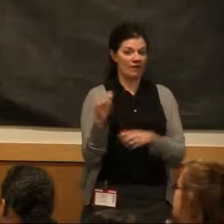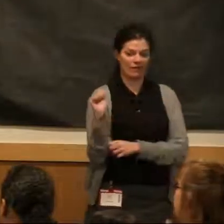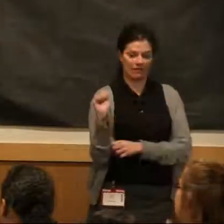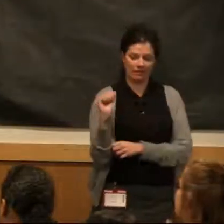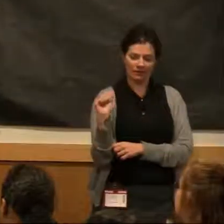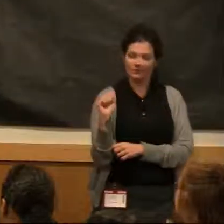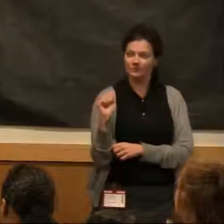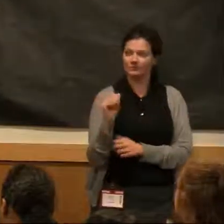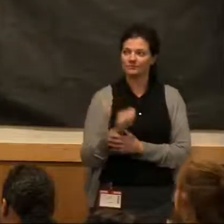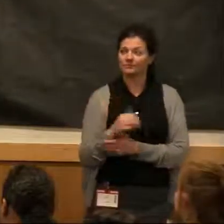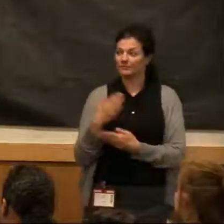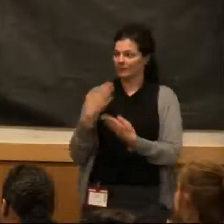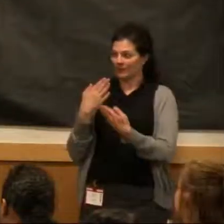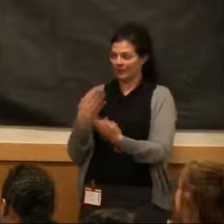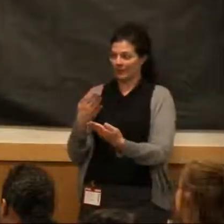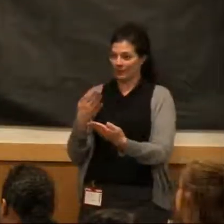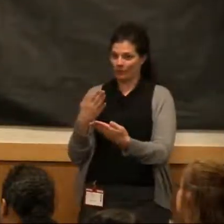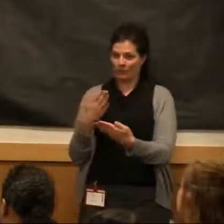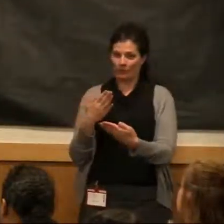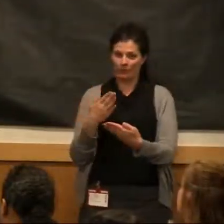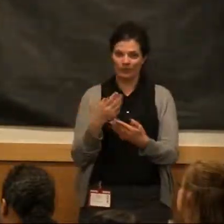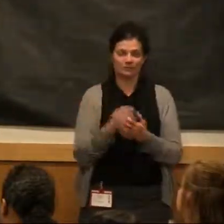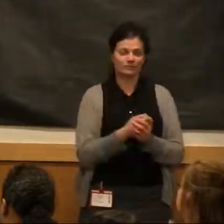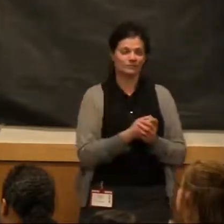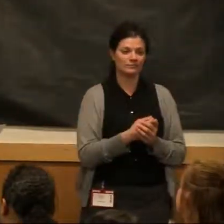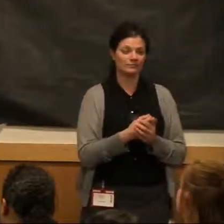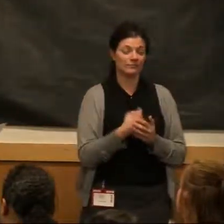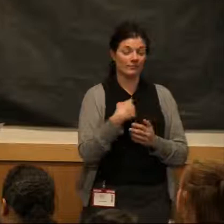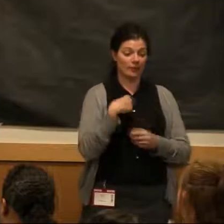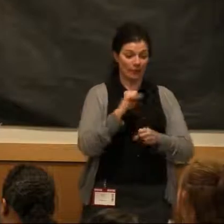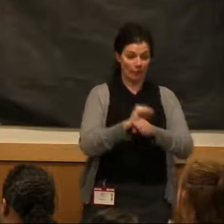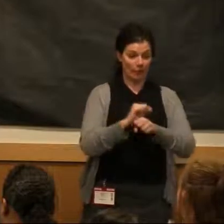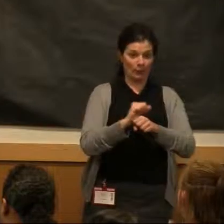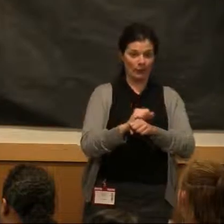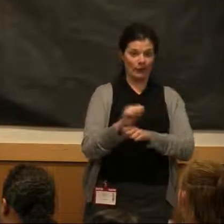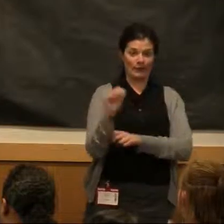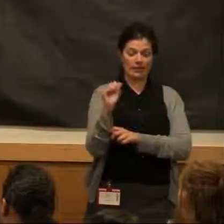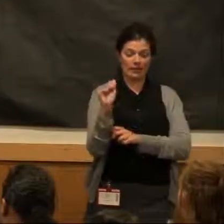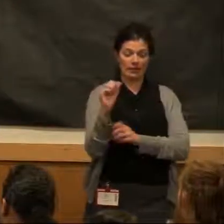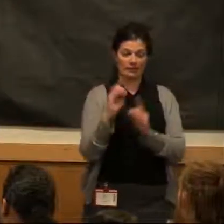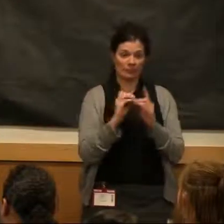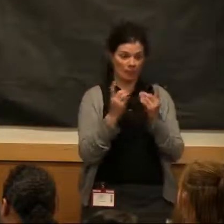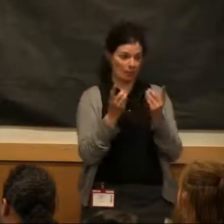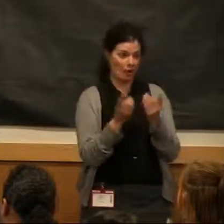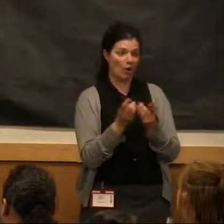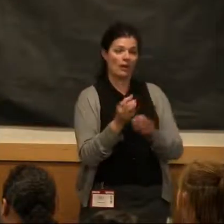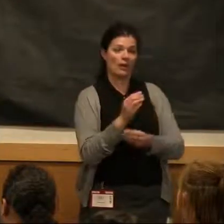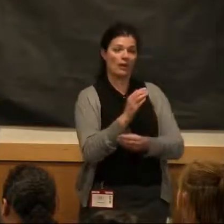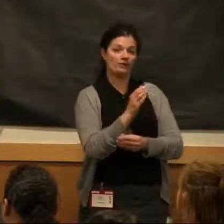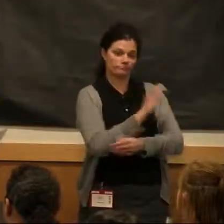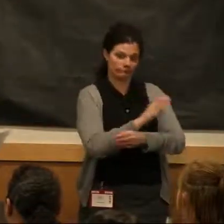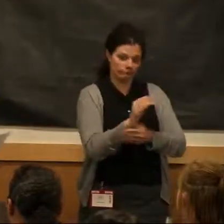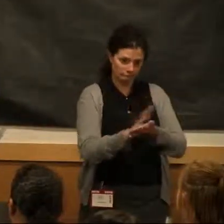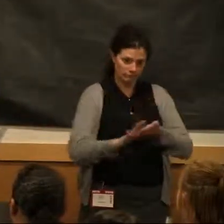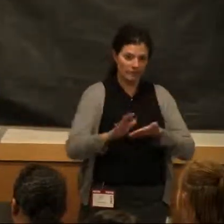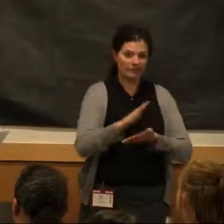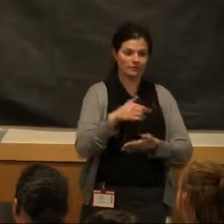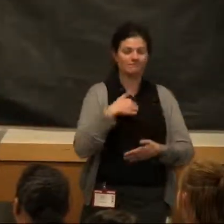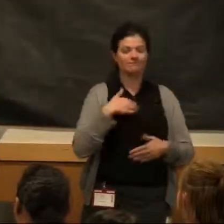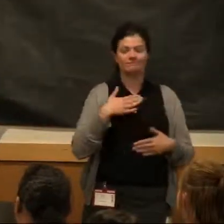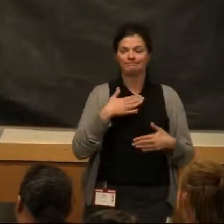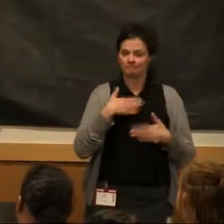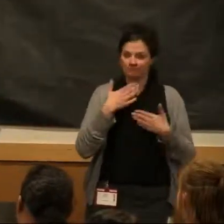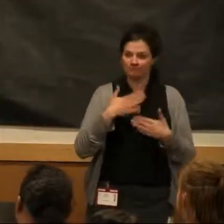John, thank you. As John mentioned, I work in the athletics department at Colorado College, and I'm so